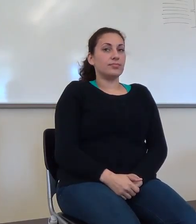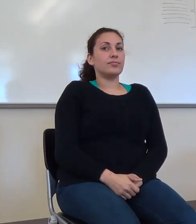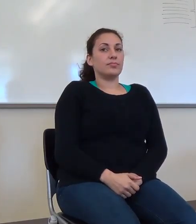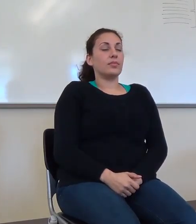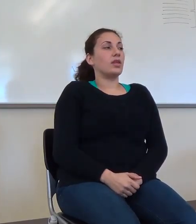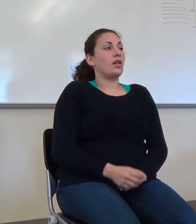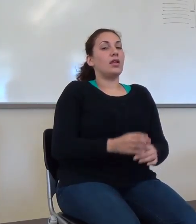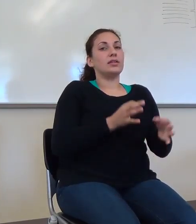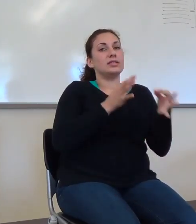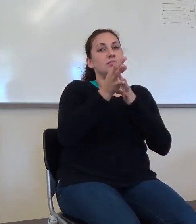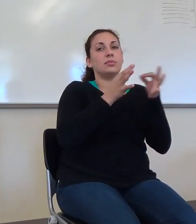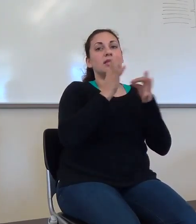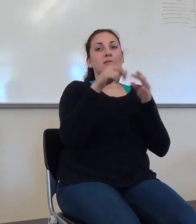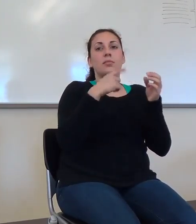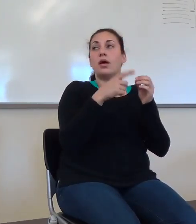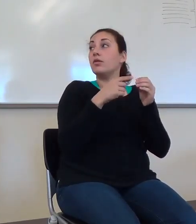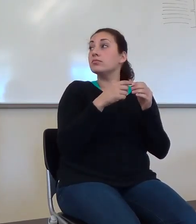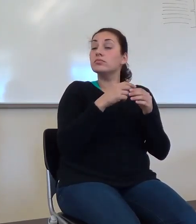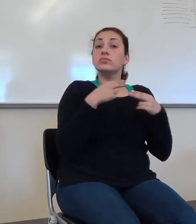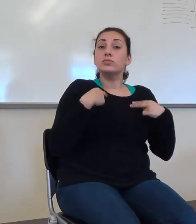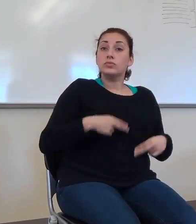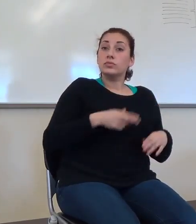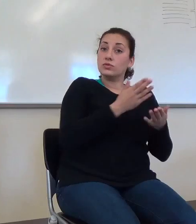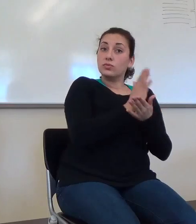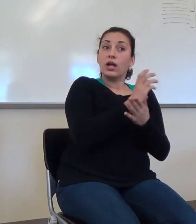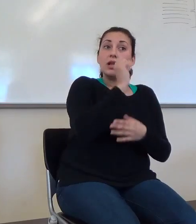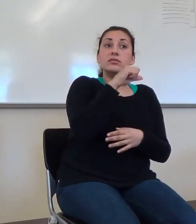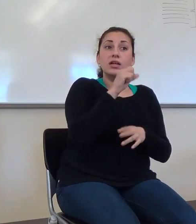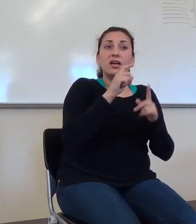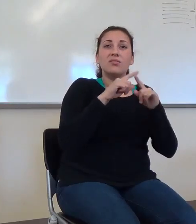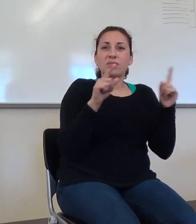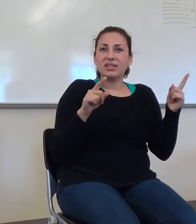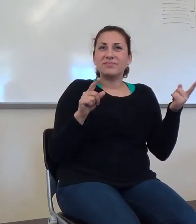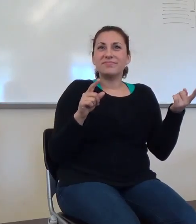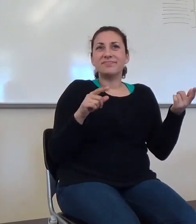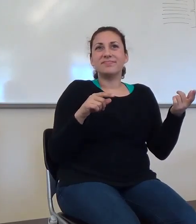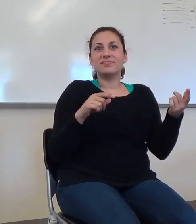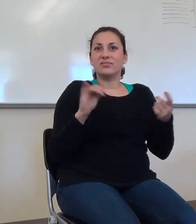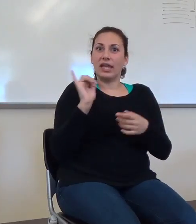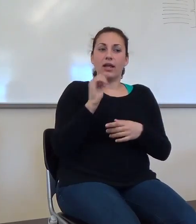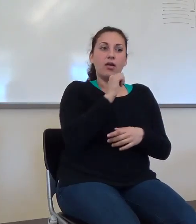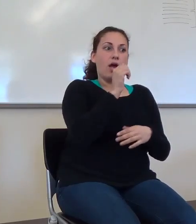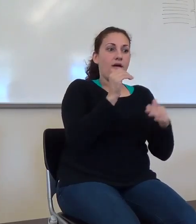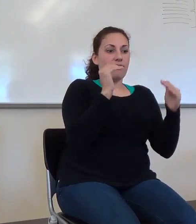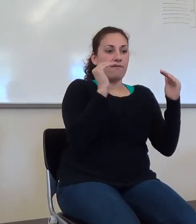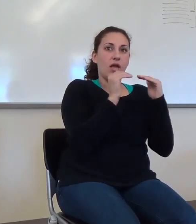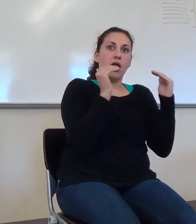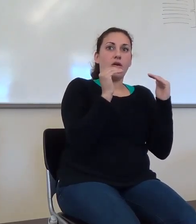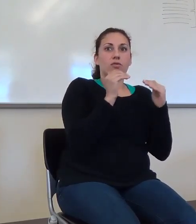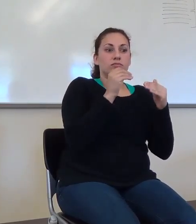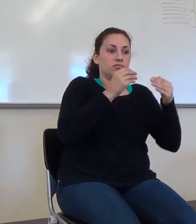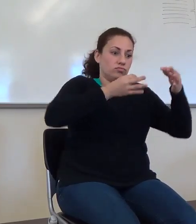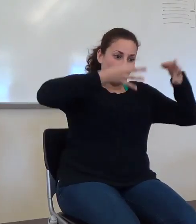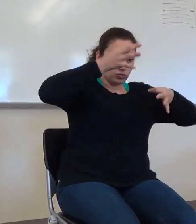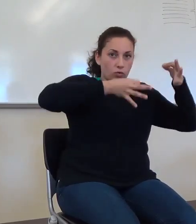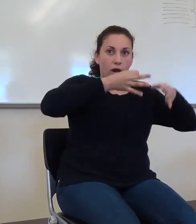human rights, okay? All of this stuff, unjust imprisonment, unfair trials, torture, execution, that